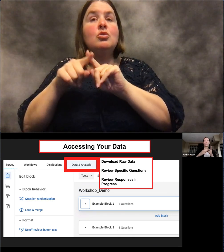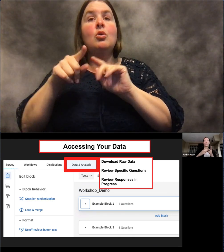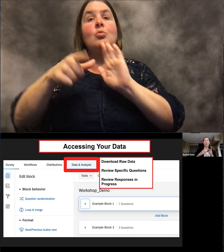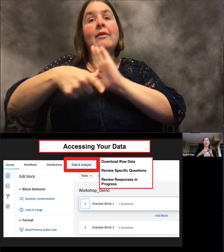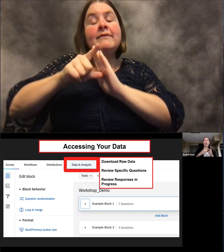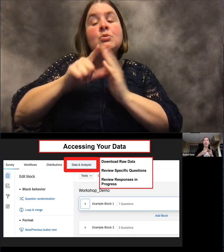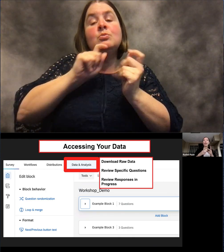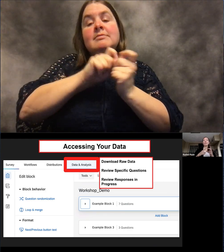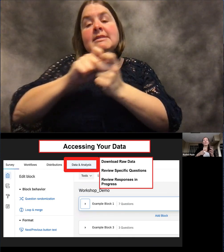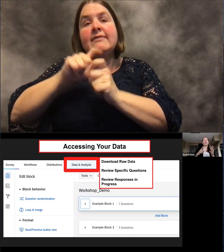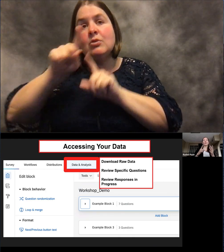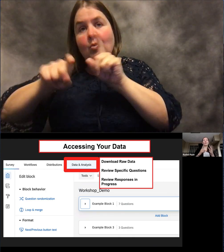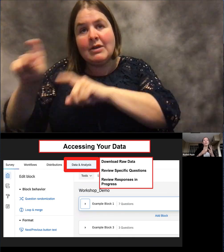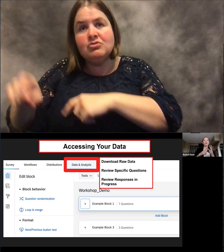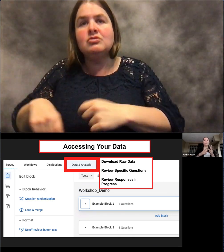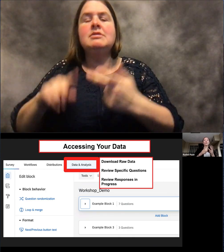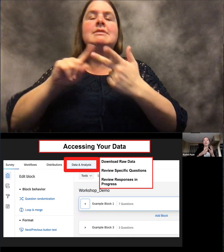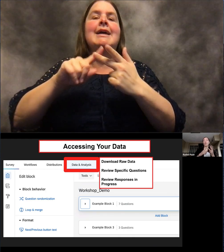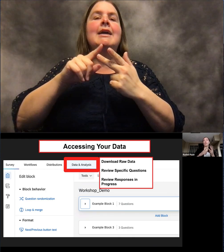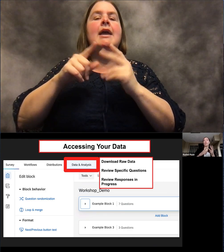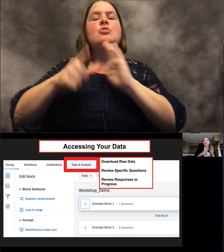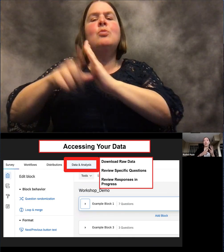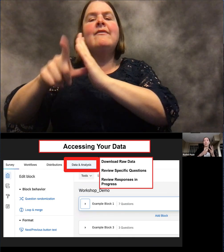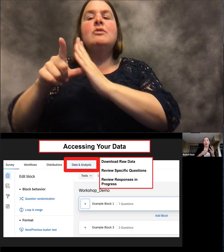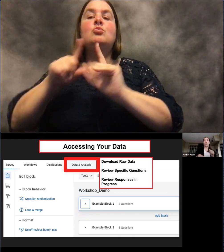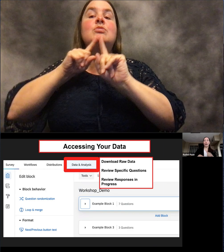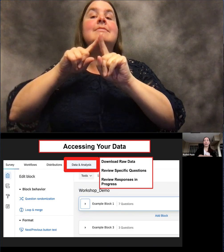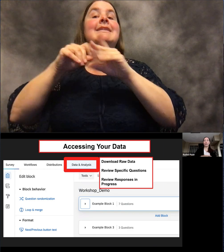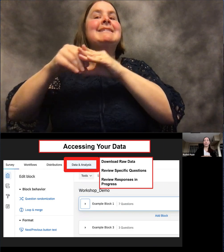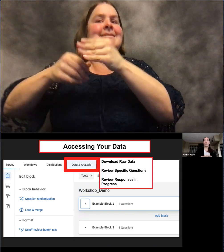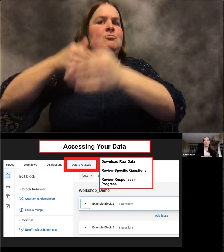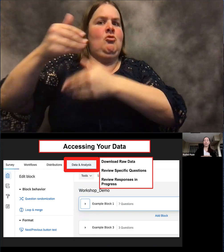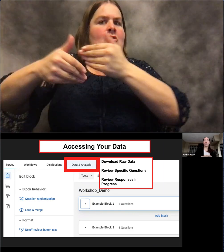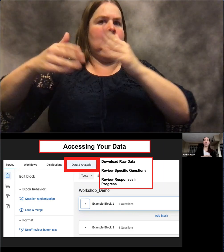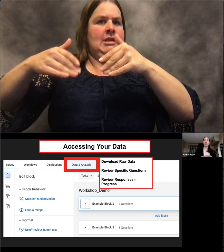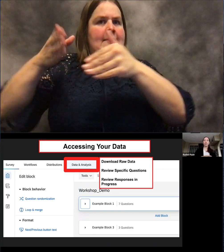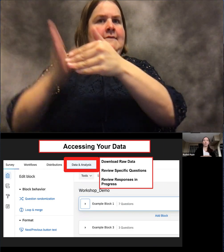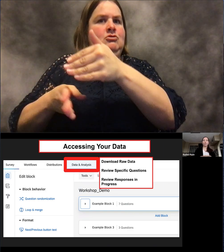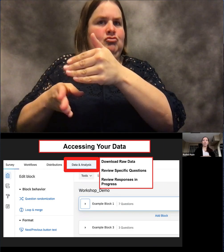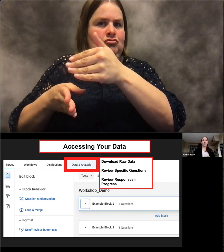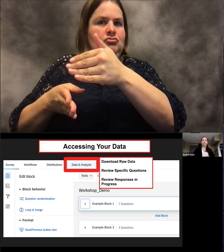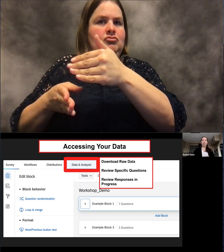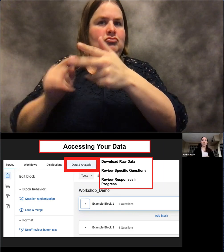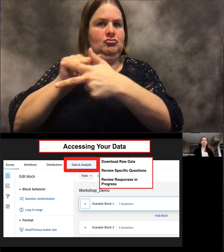And you can review responses in progress.